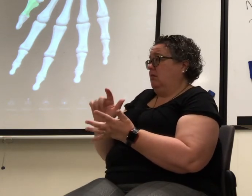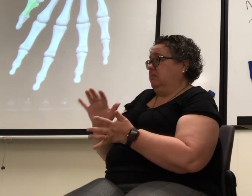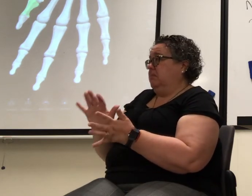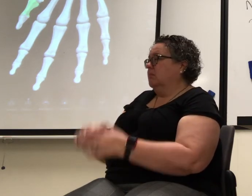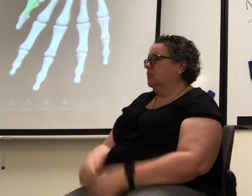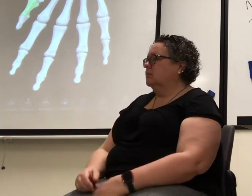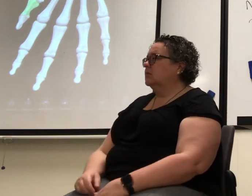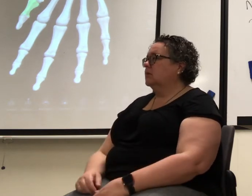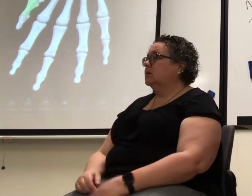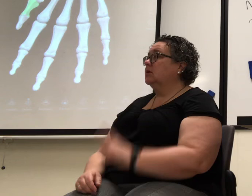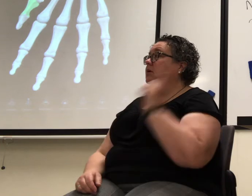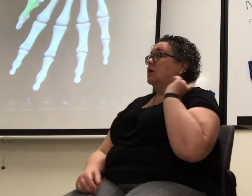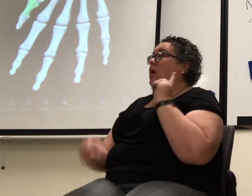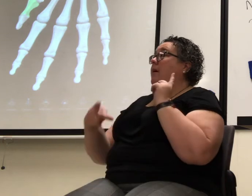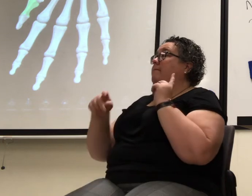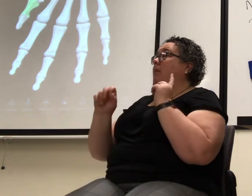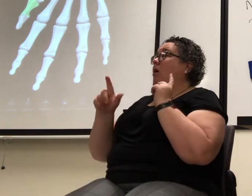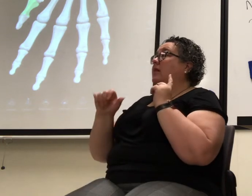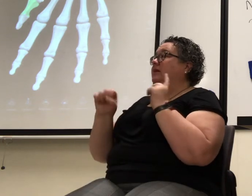Pollex is digit 1.